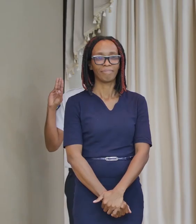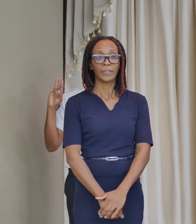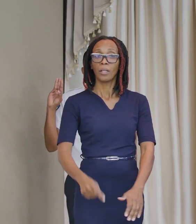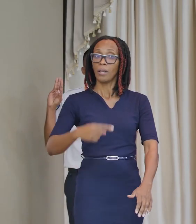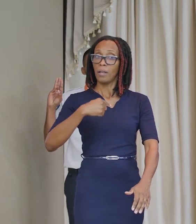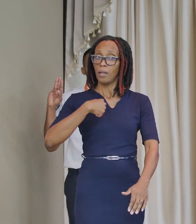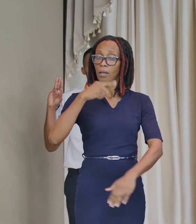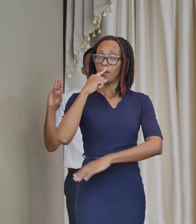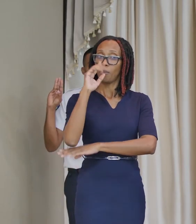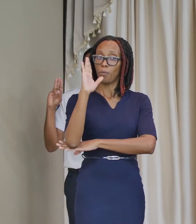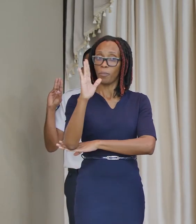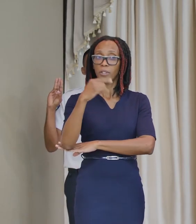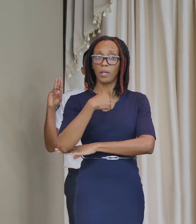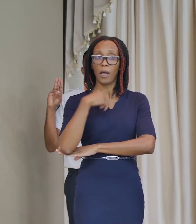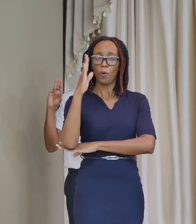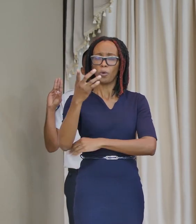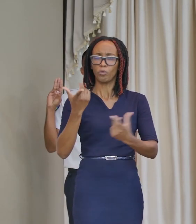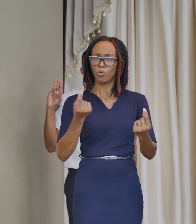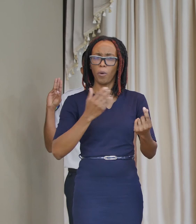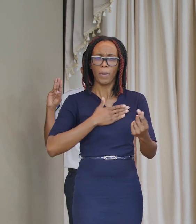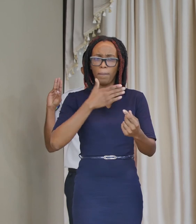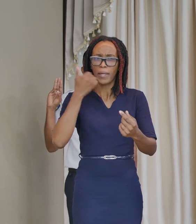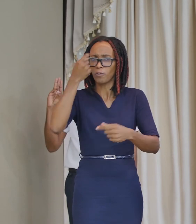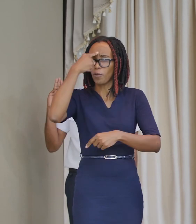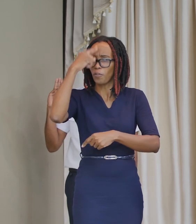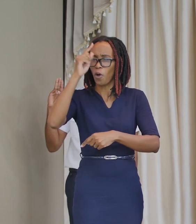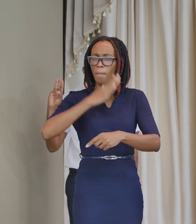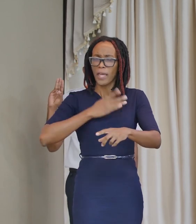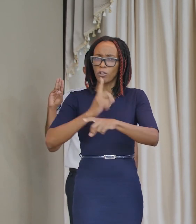I promise that I will do my best to do my duty